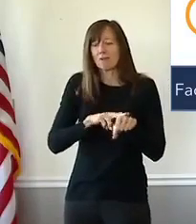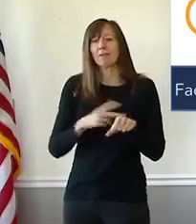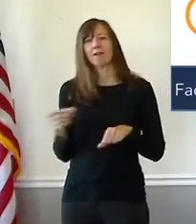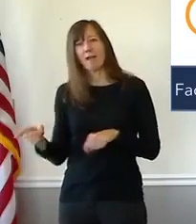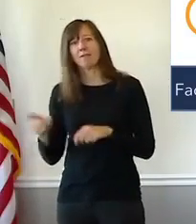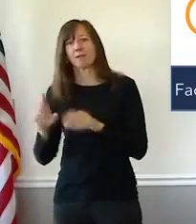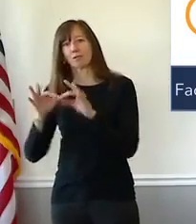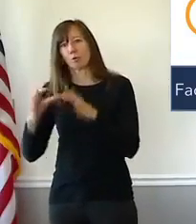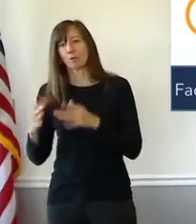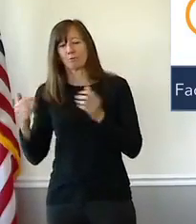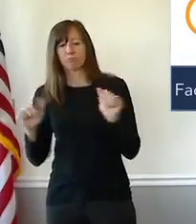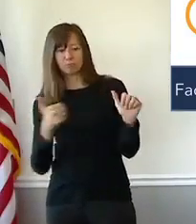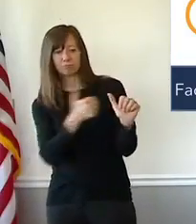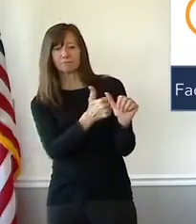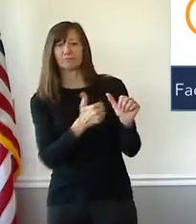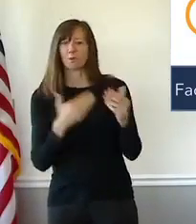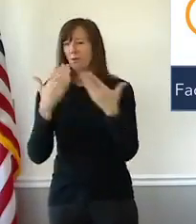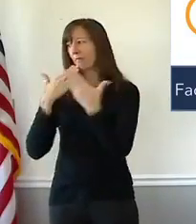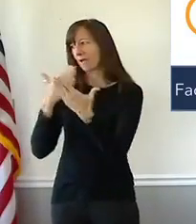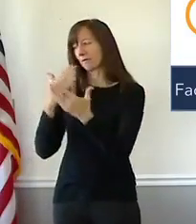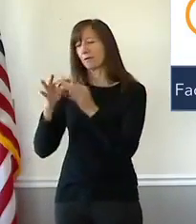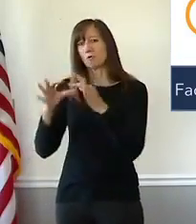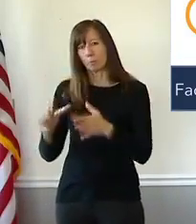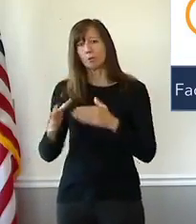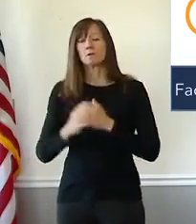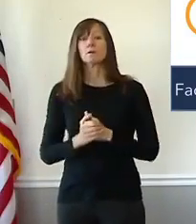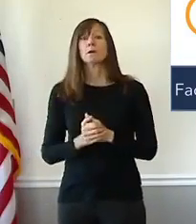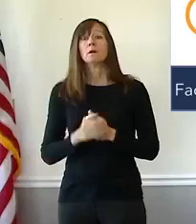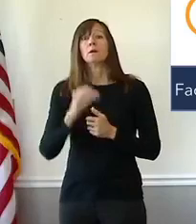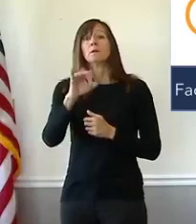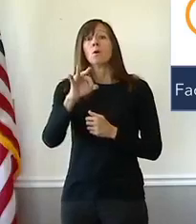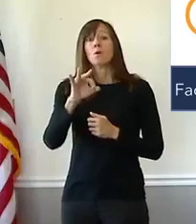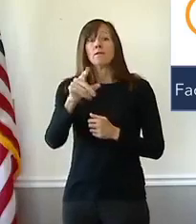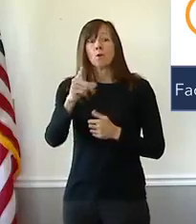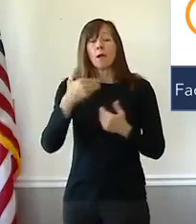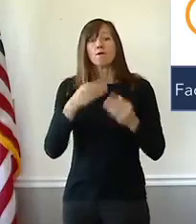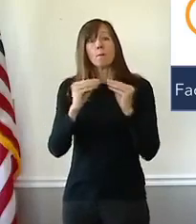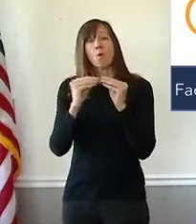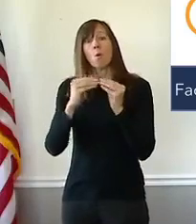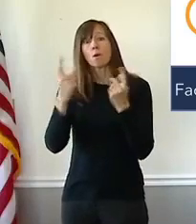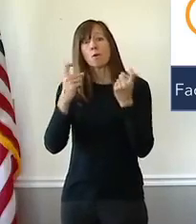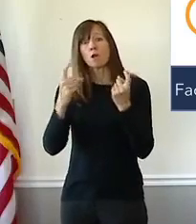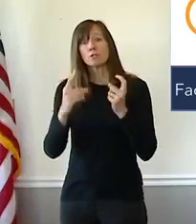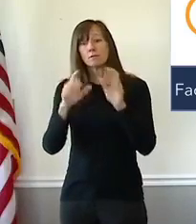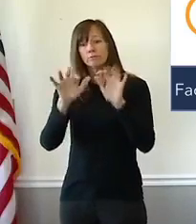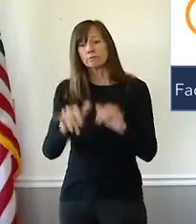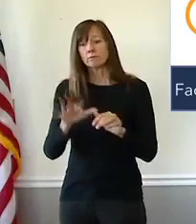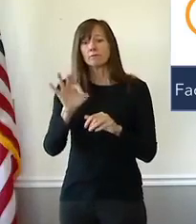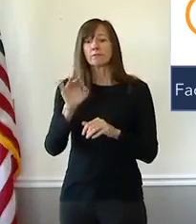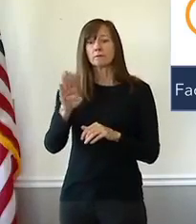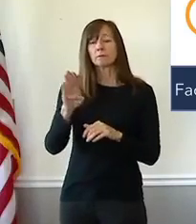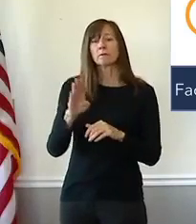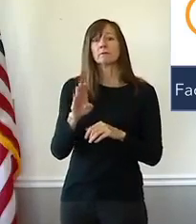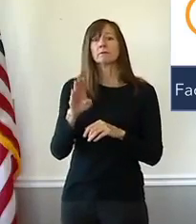very grateful to them. So, ladies and gentlemen, if you have additional questions, visit duchessny.gov, follow us at Facebook or Twitter.